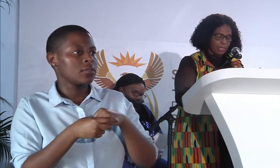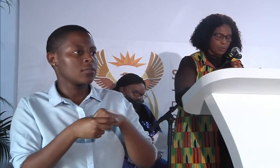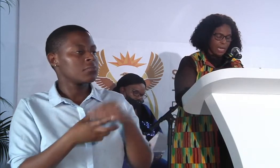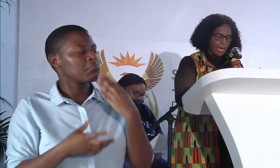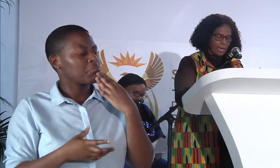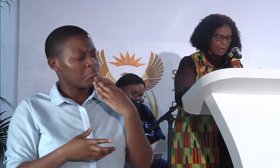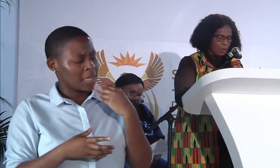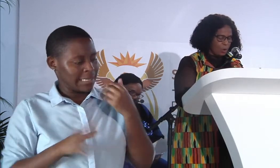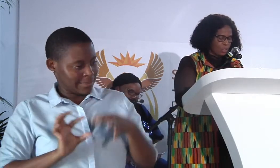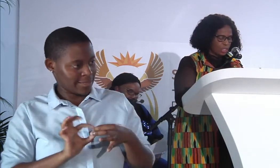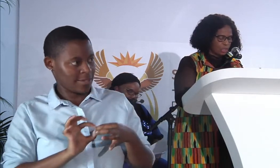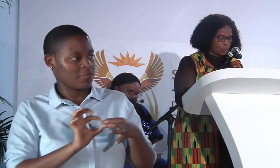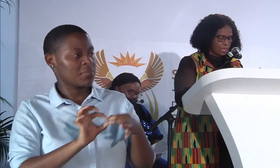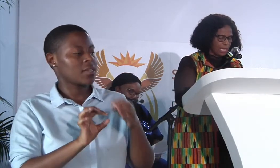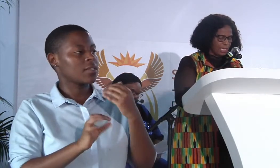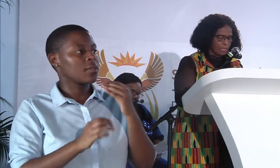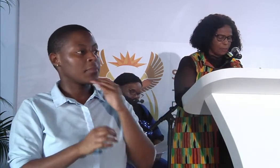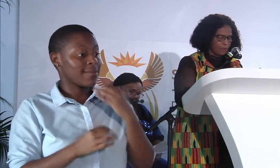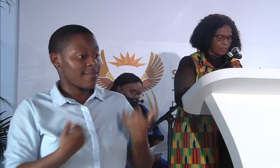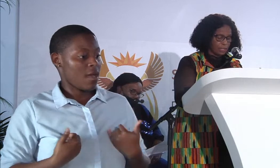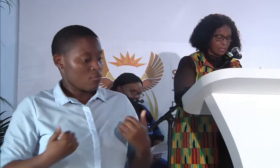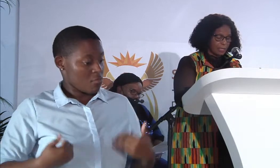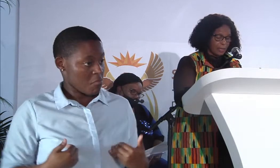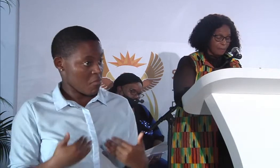that we are launching today in the